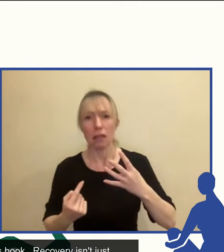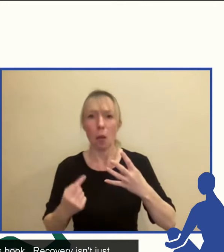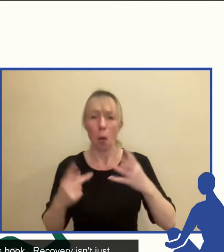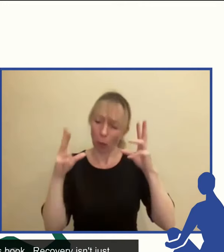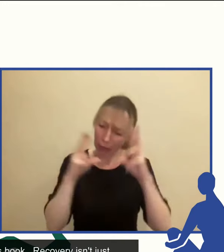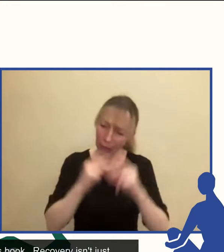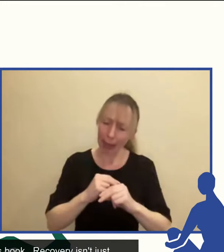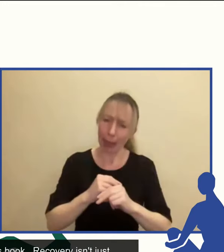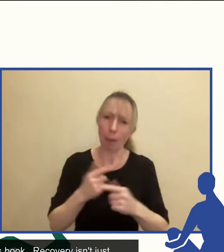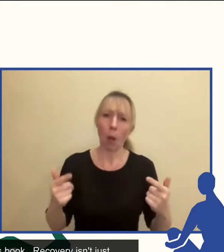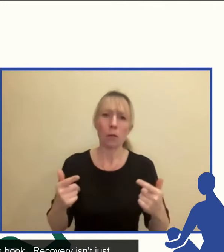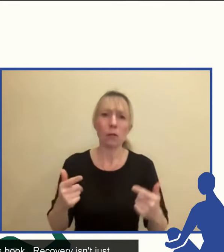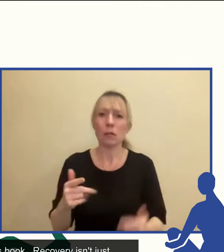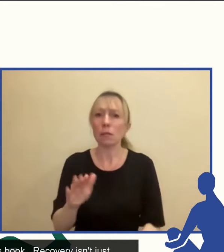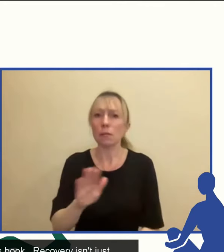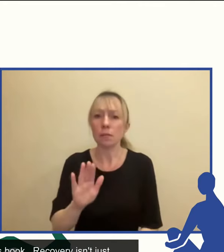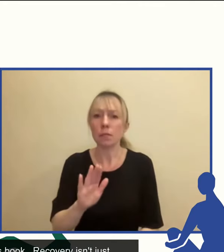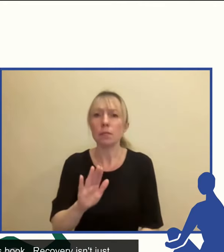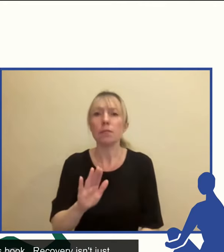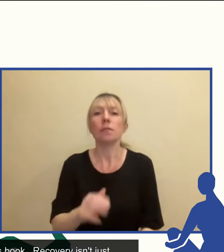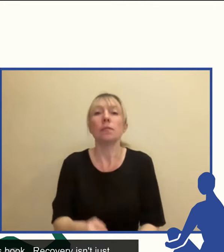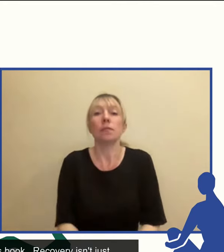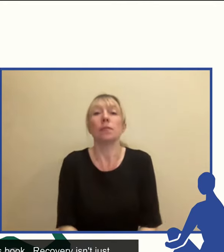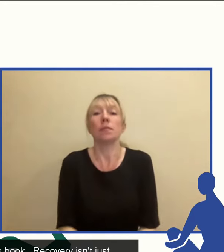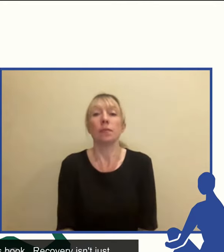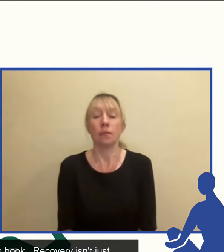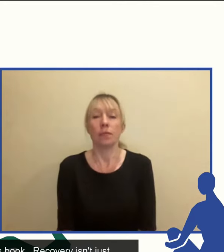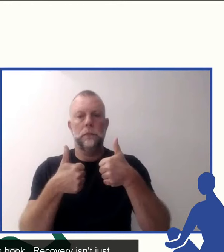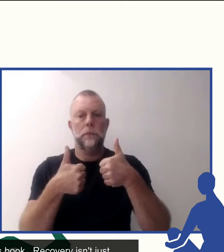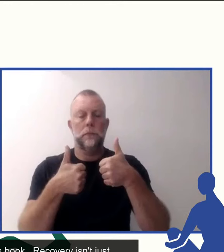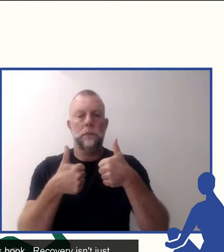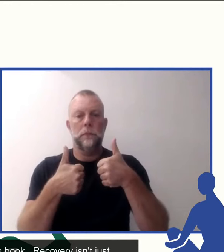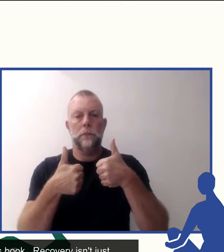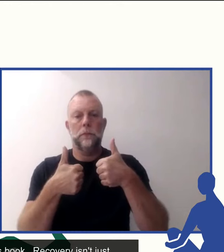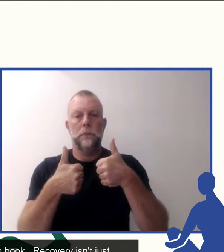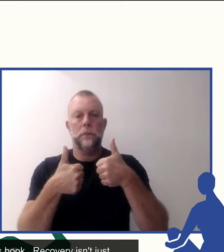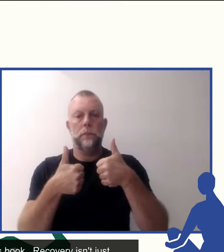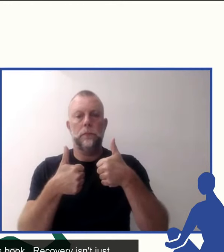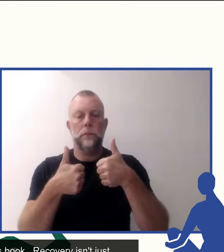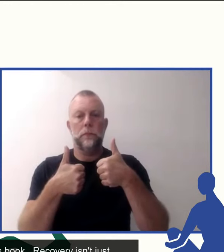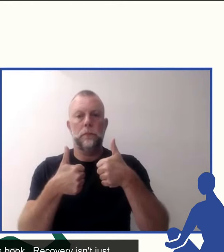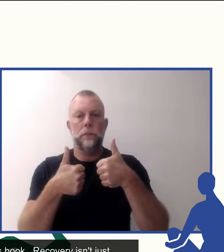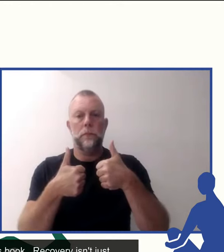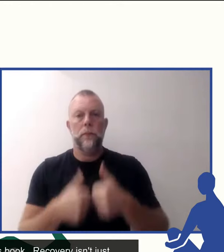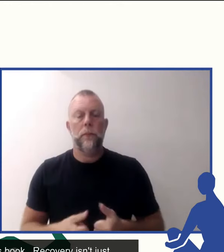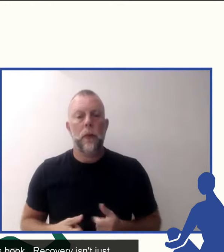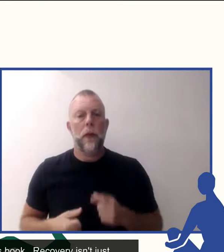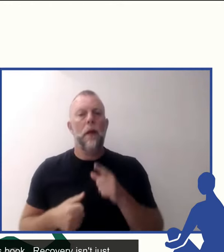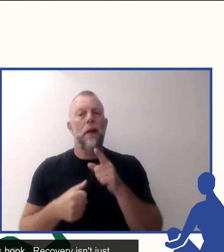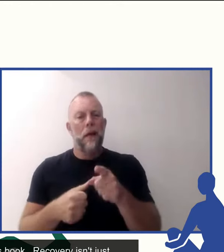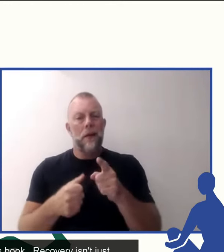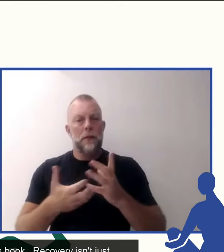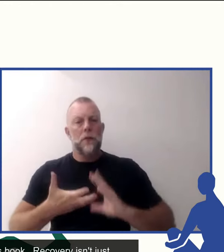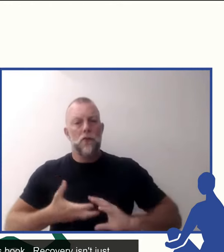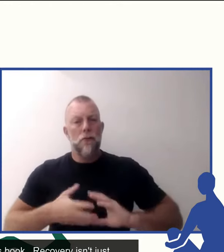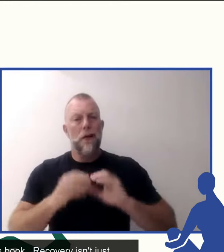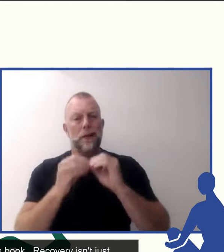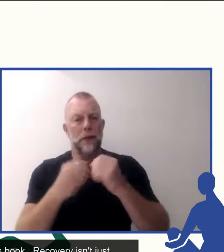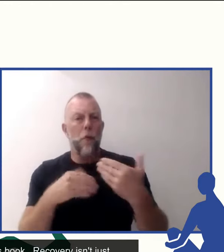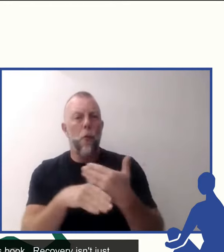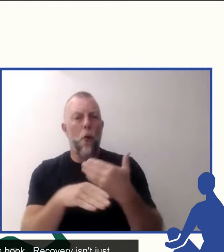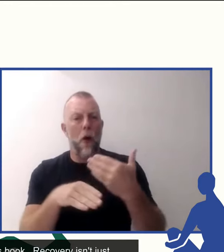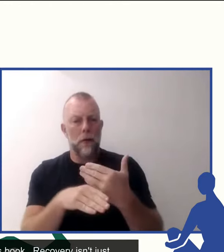sleeping a lot. It is really a creative work of recovering something that has been